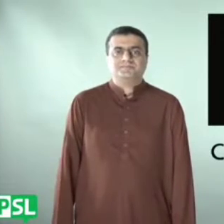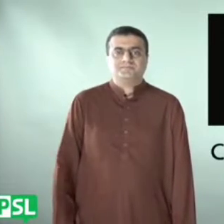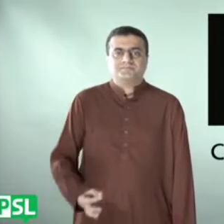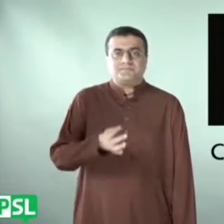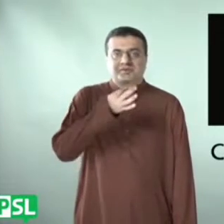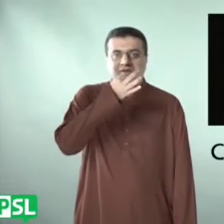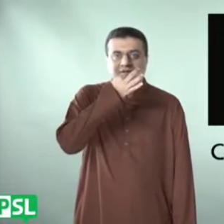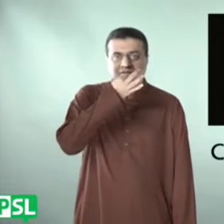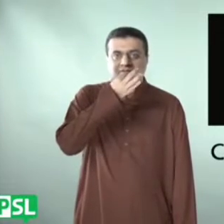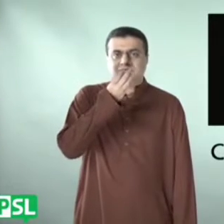Badami chai.